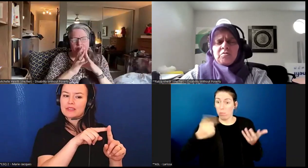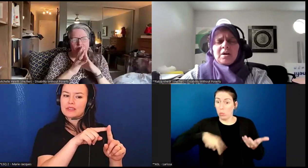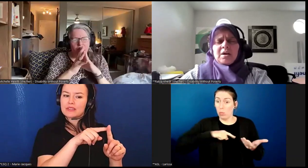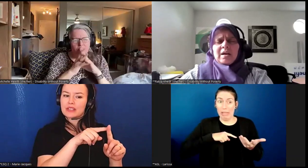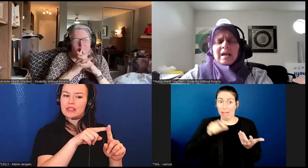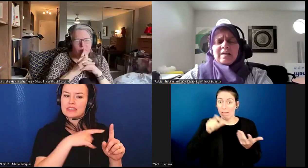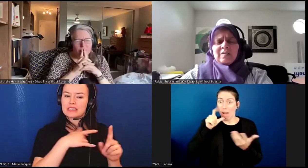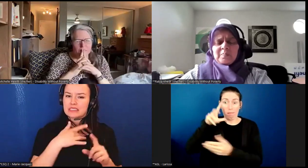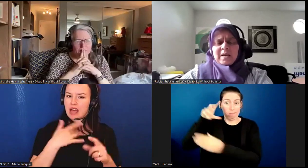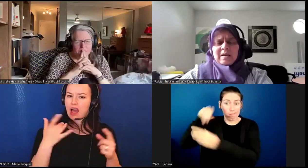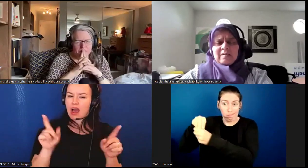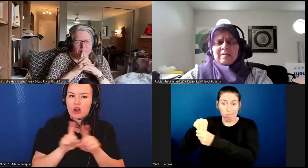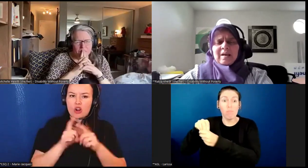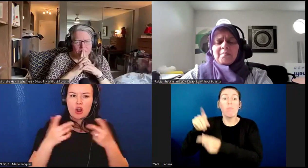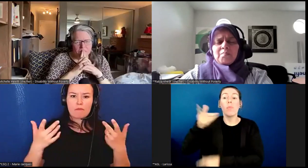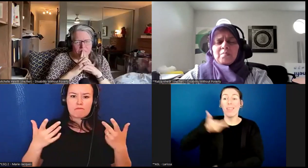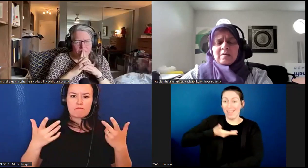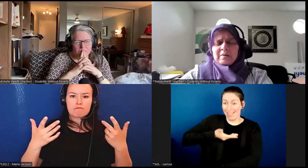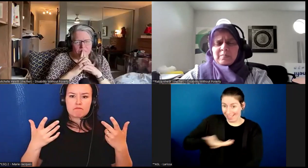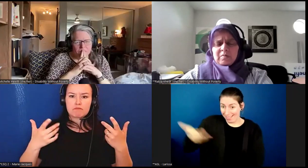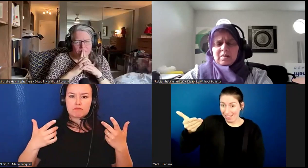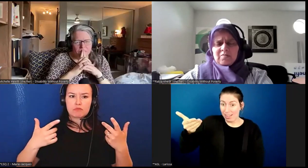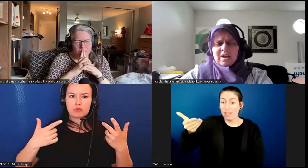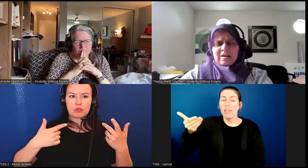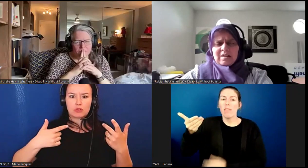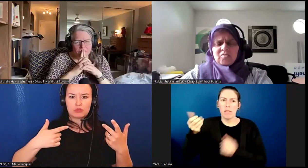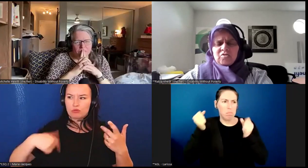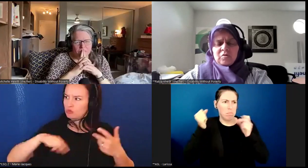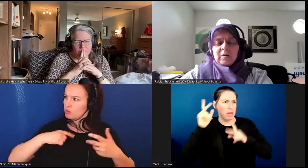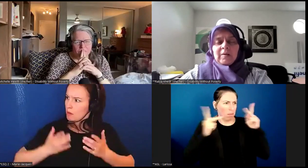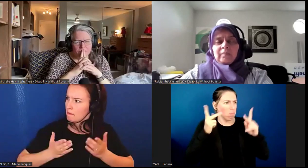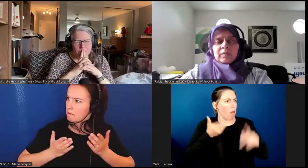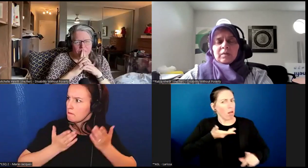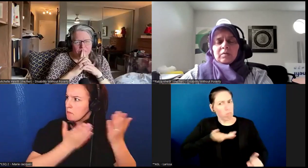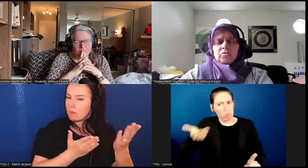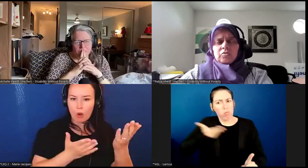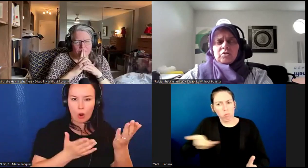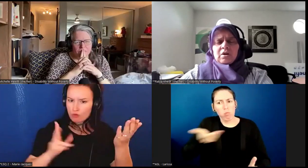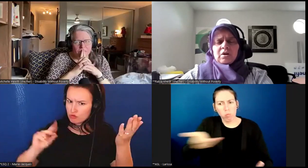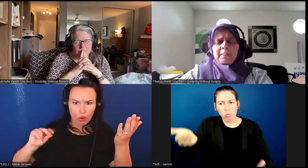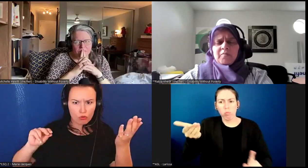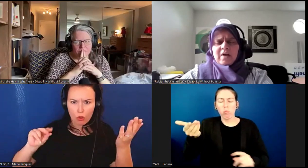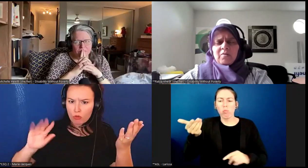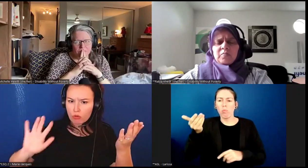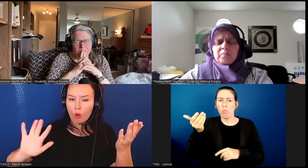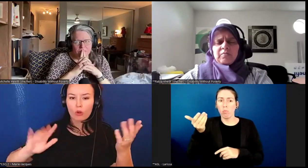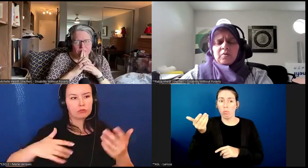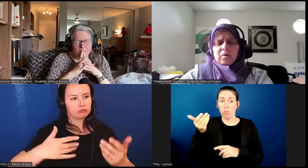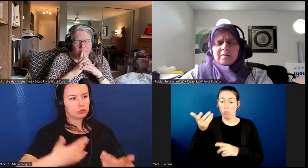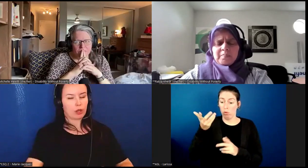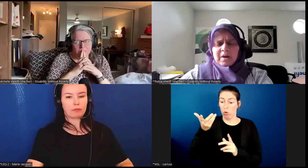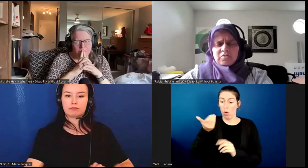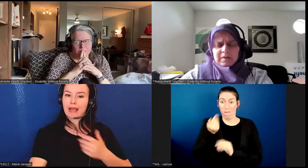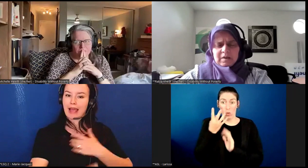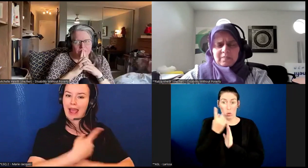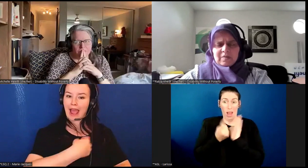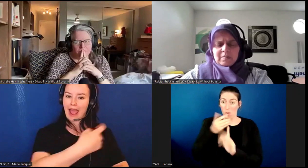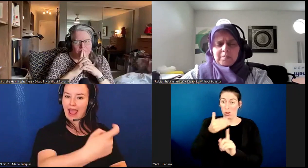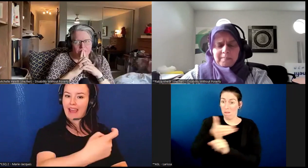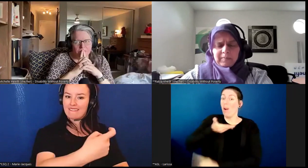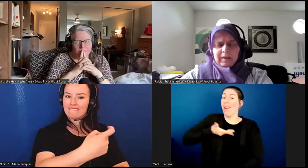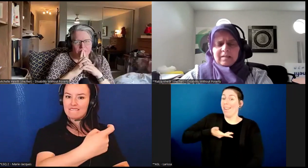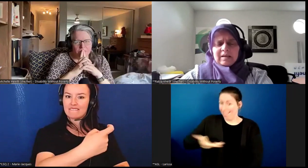into a space that many people are invited into just a couple of hours before the budget